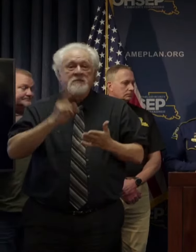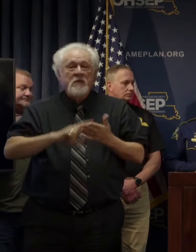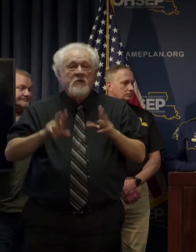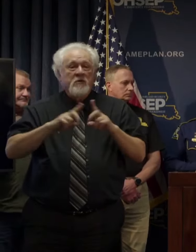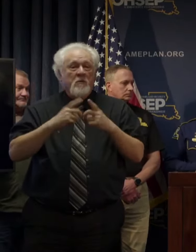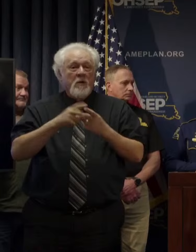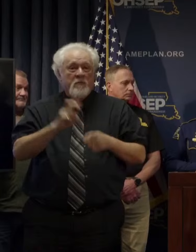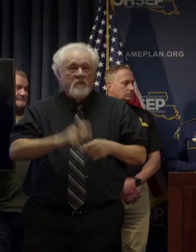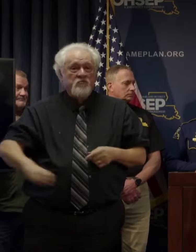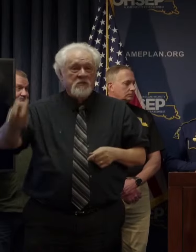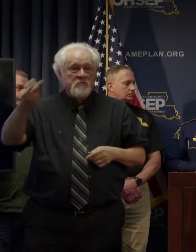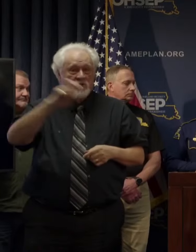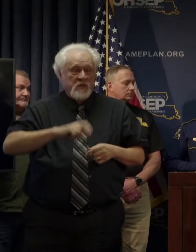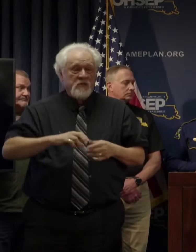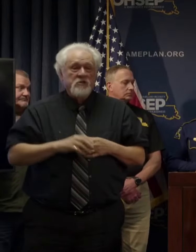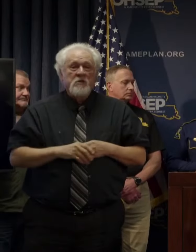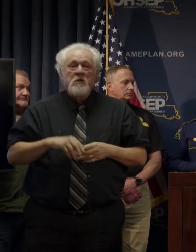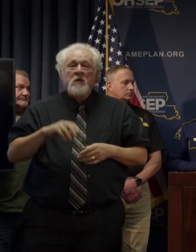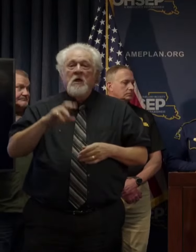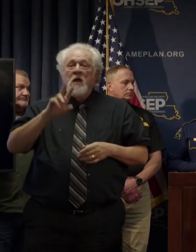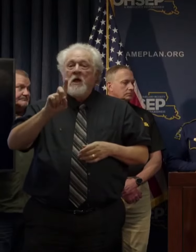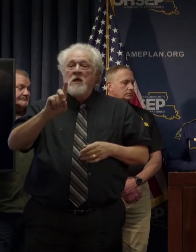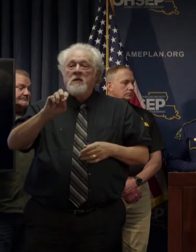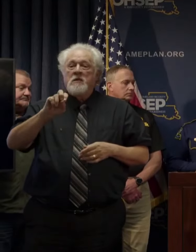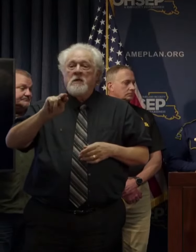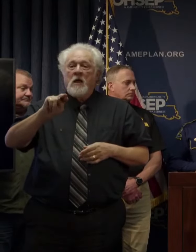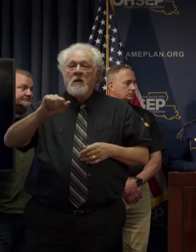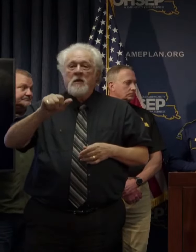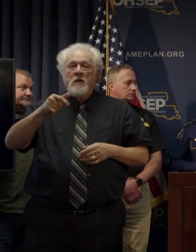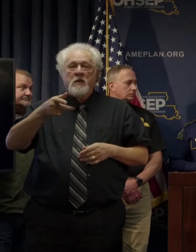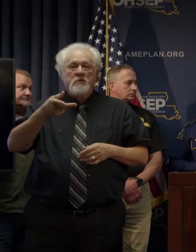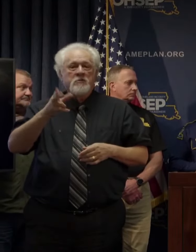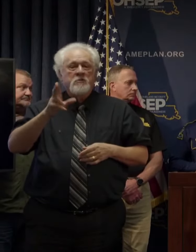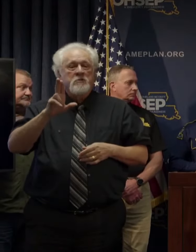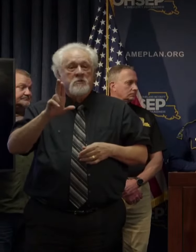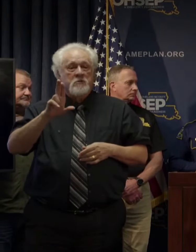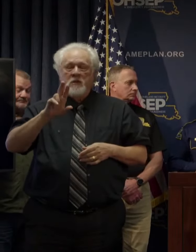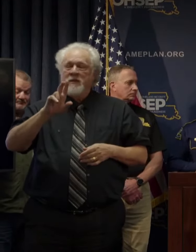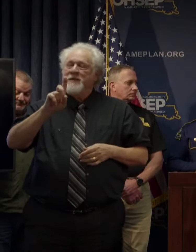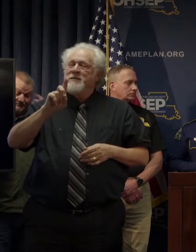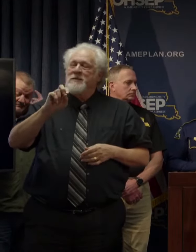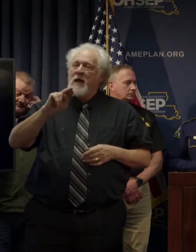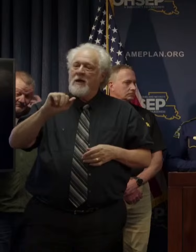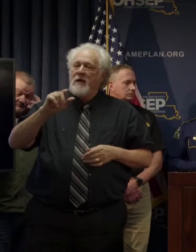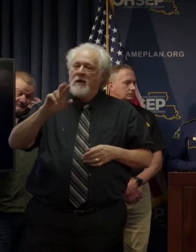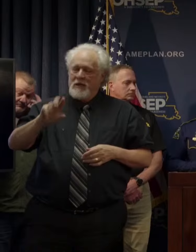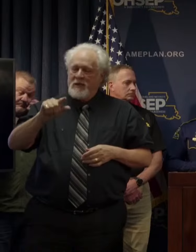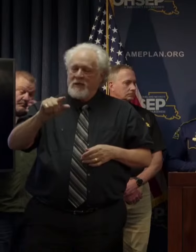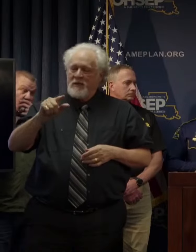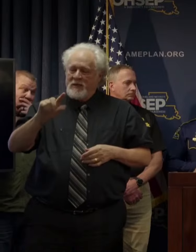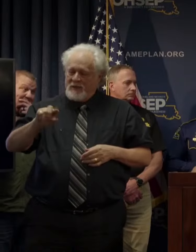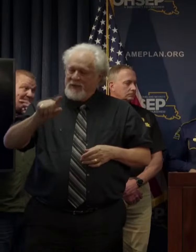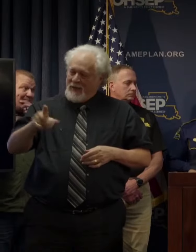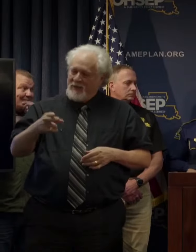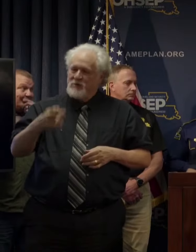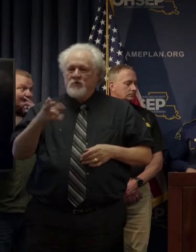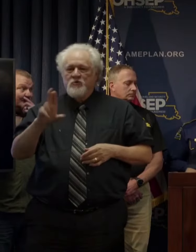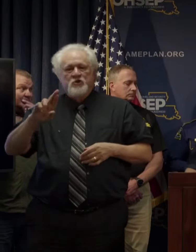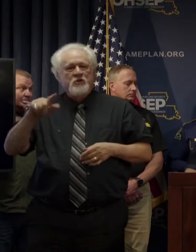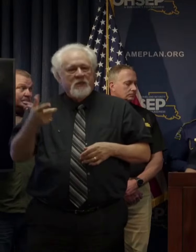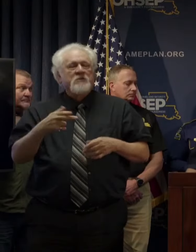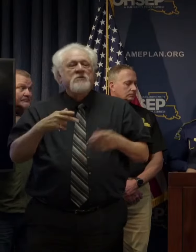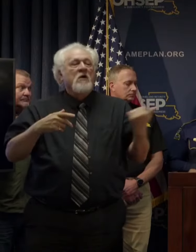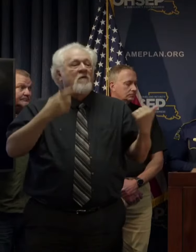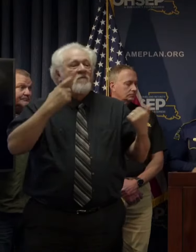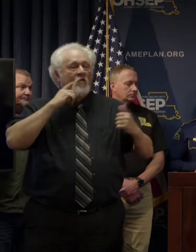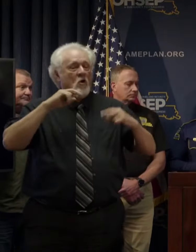of Transportation, Joe Donahue, to talk about the plan that they have put in place on for our highways,